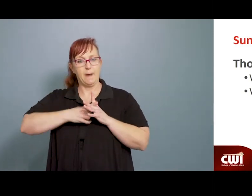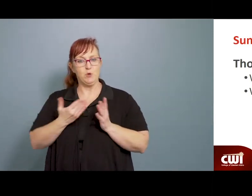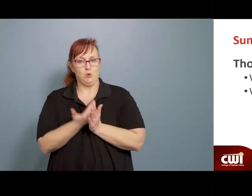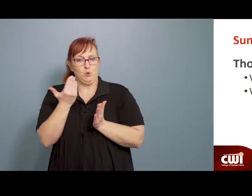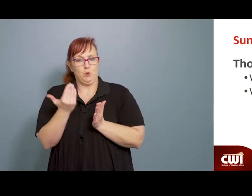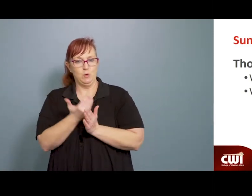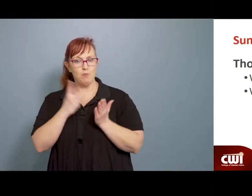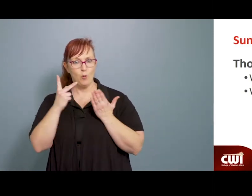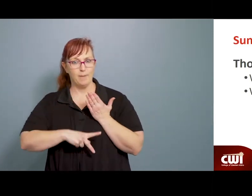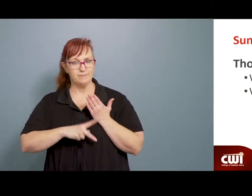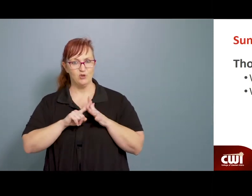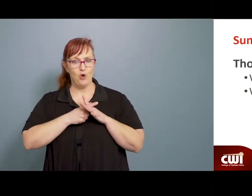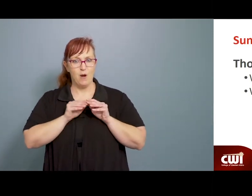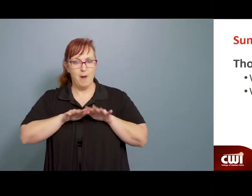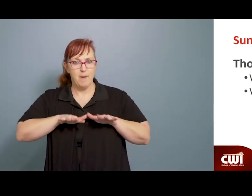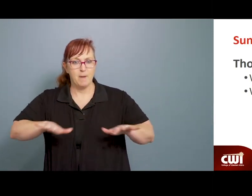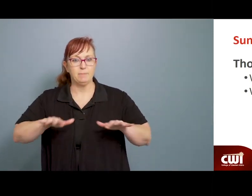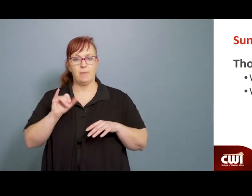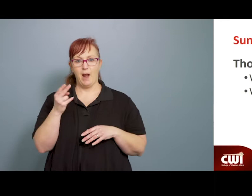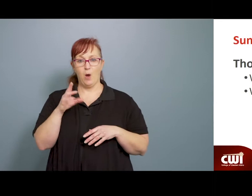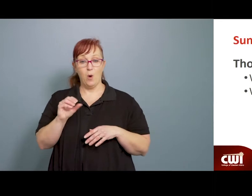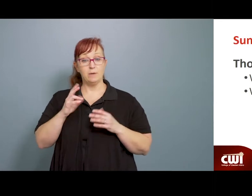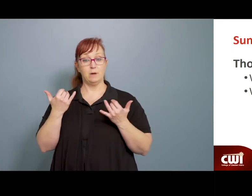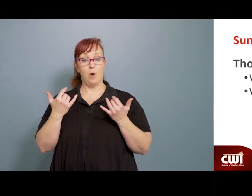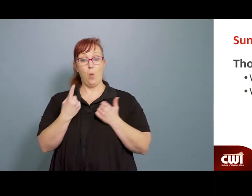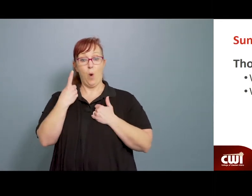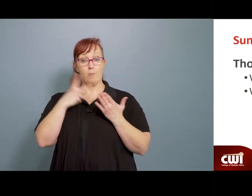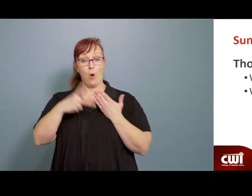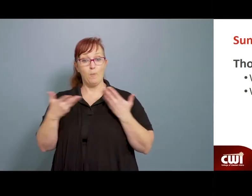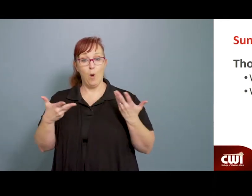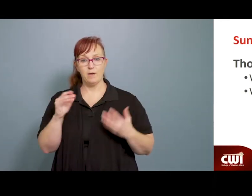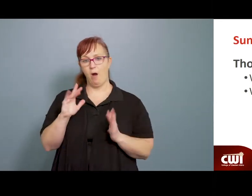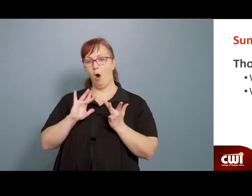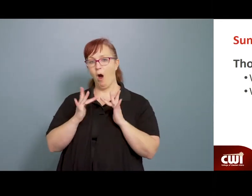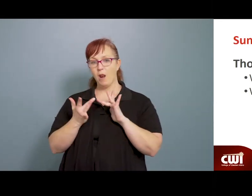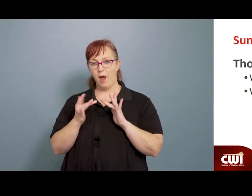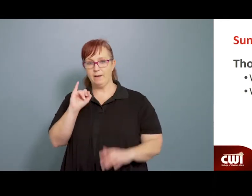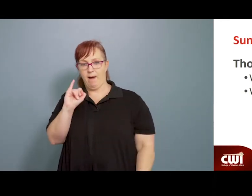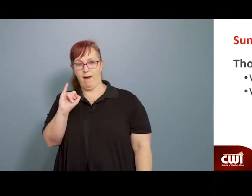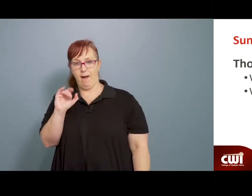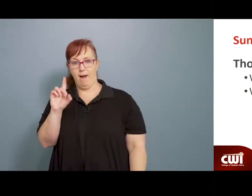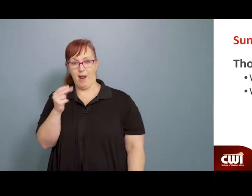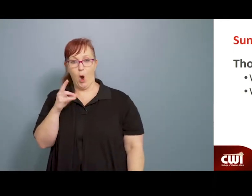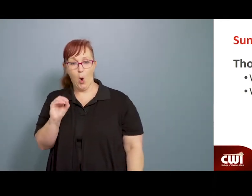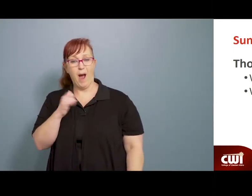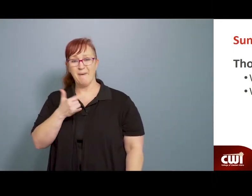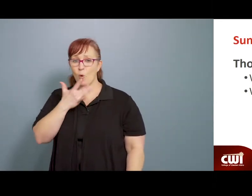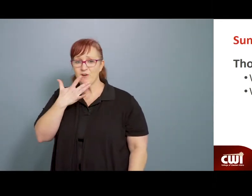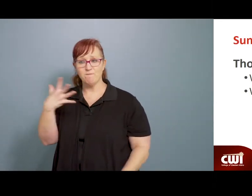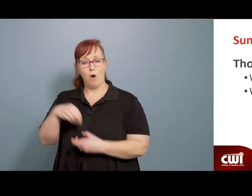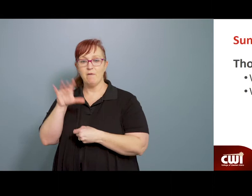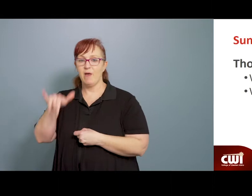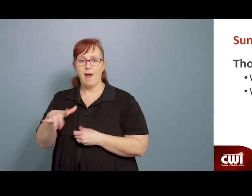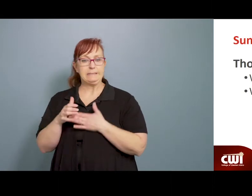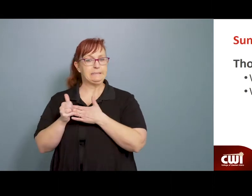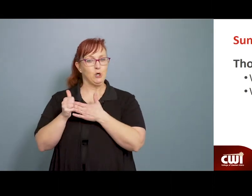the state. One of those is Online Idaho. And I'm fortunate to be on that steering committee. Online